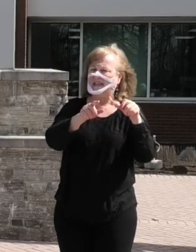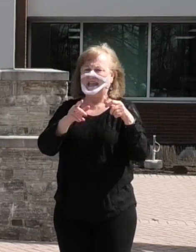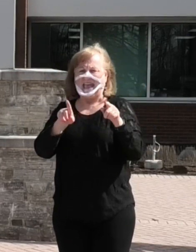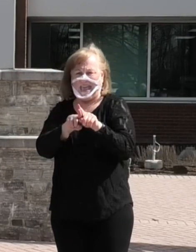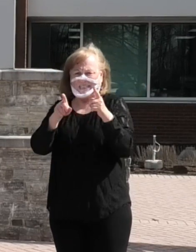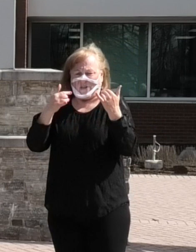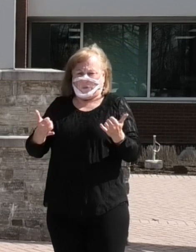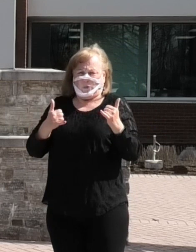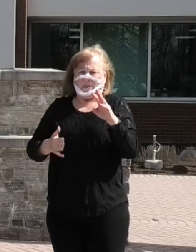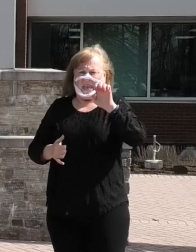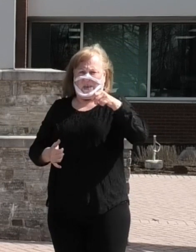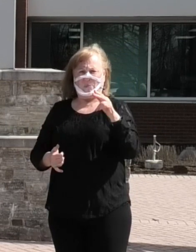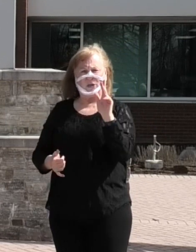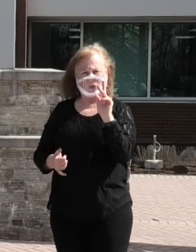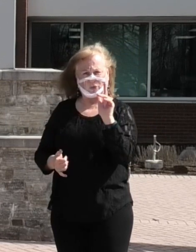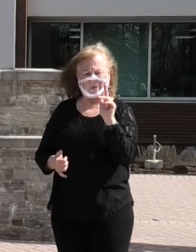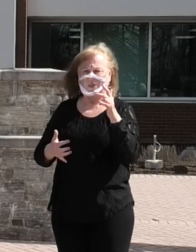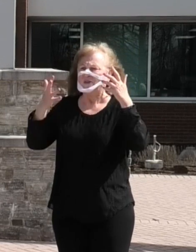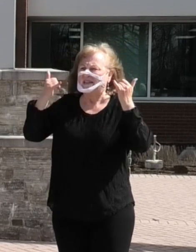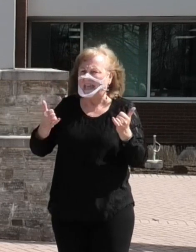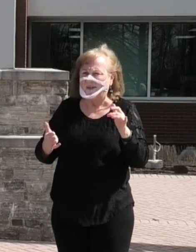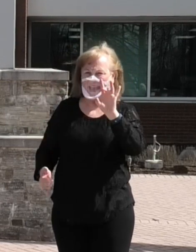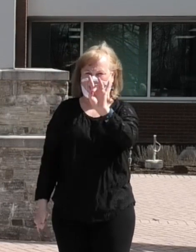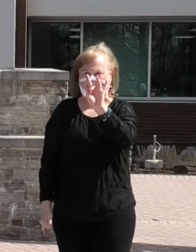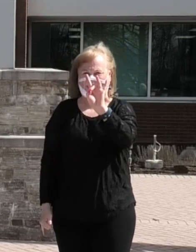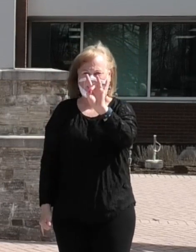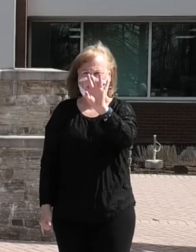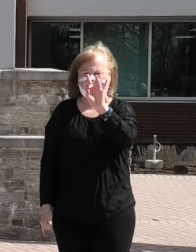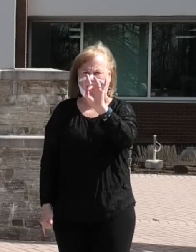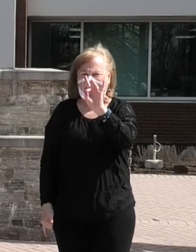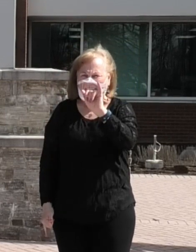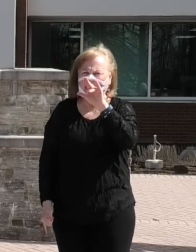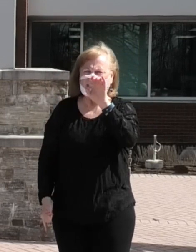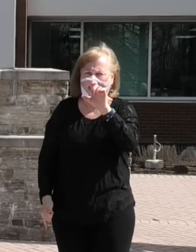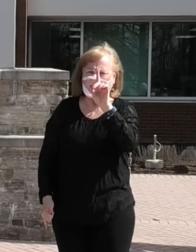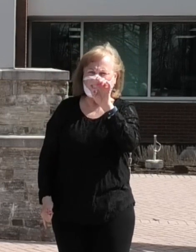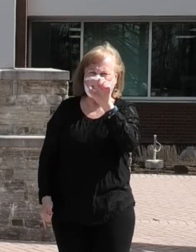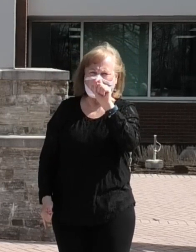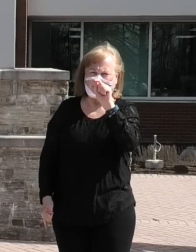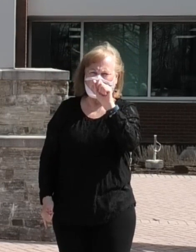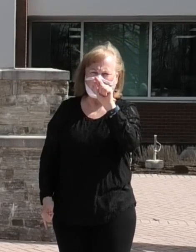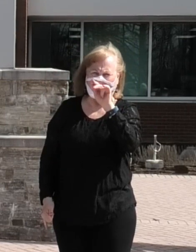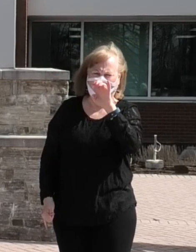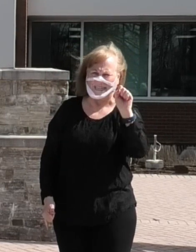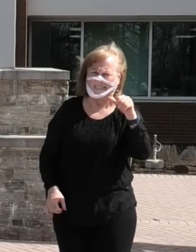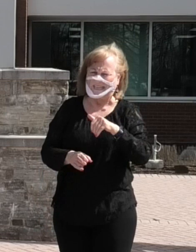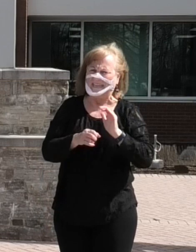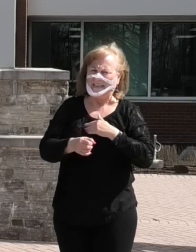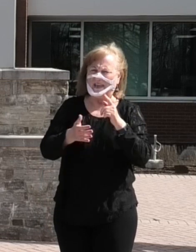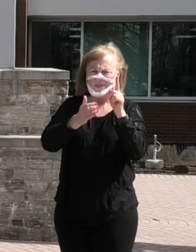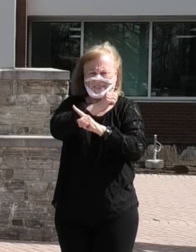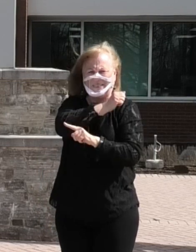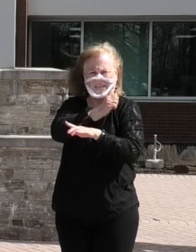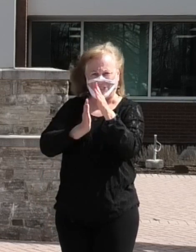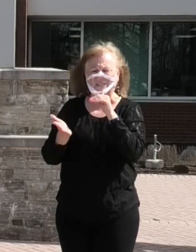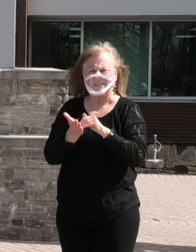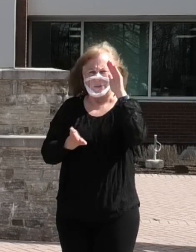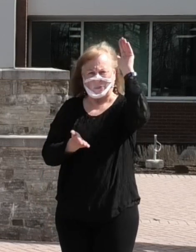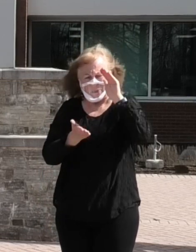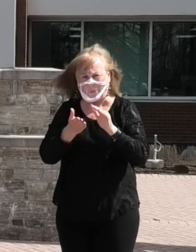March 23rd, there are now 8 ICE detainees in our detention center.